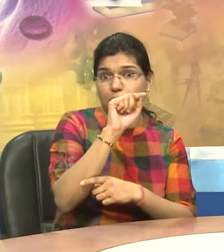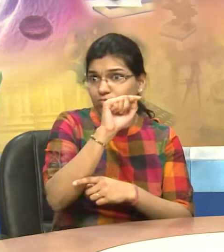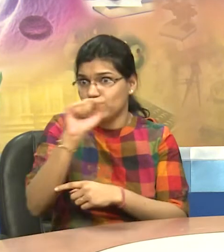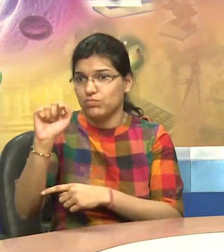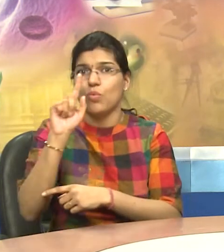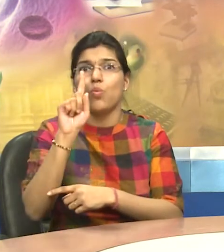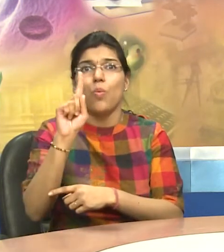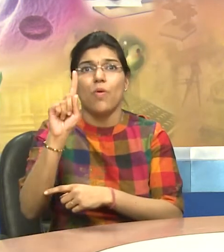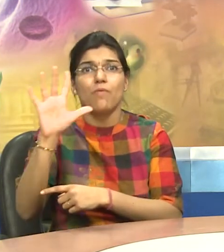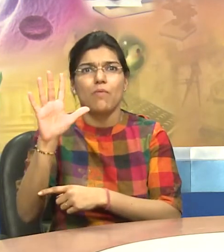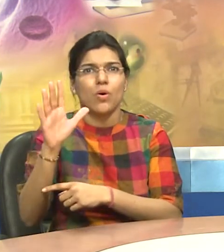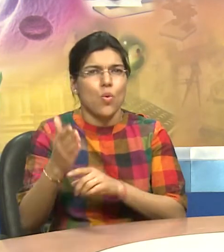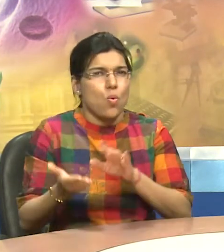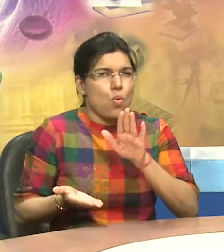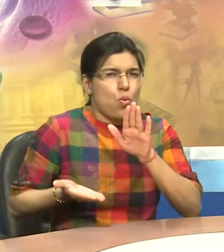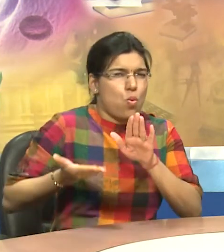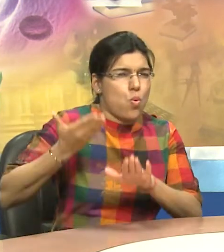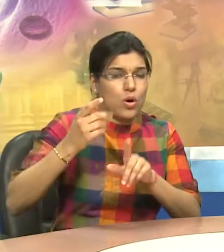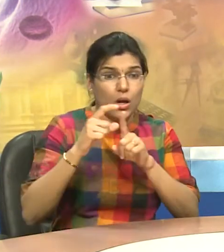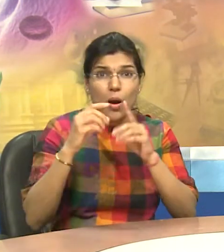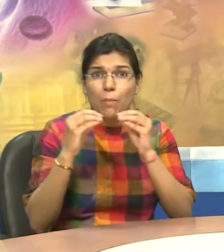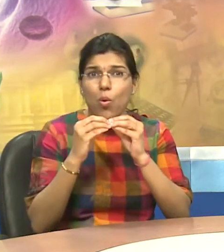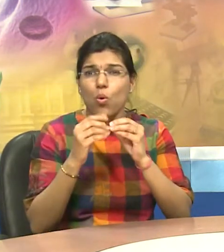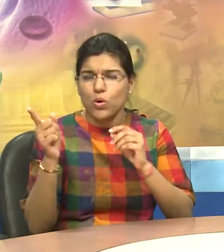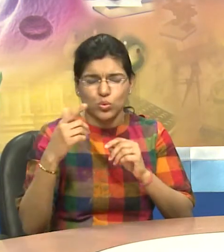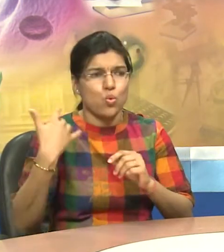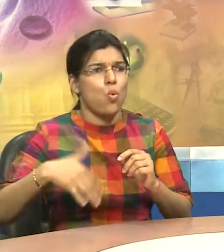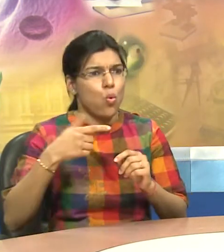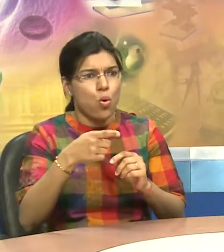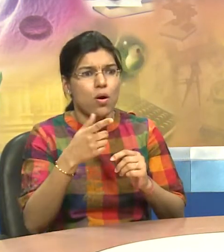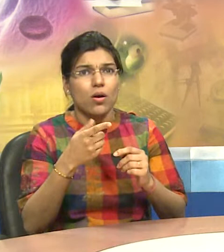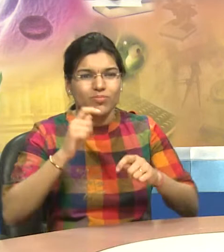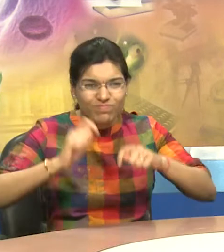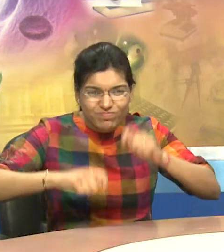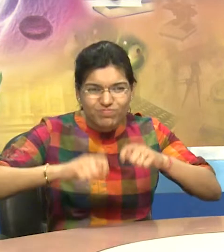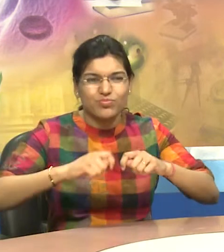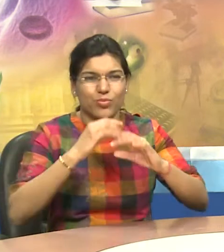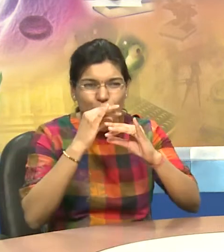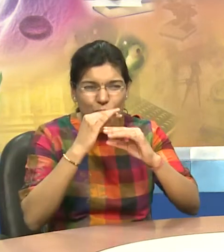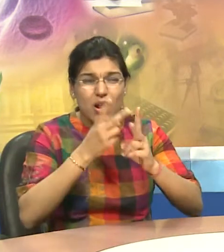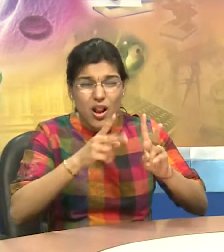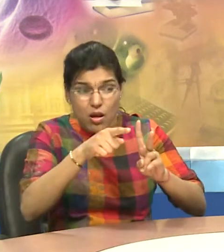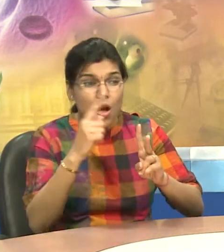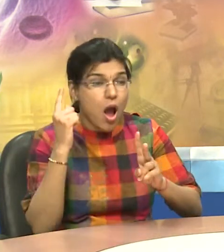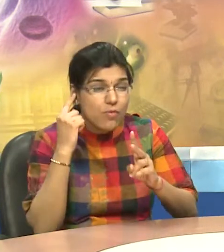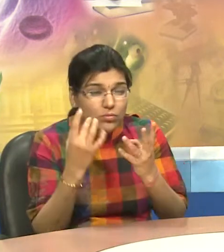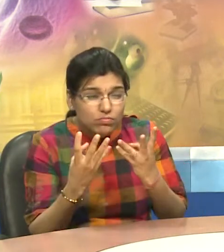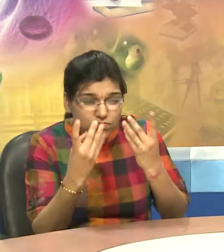is 105 decibel to 115 decibels, which is very high.